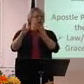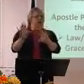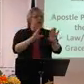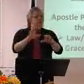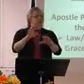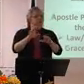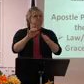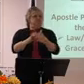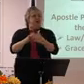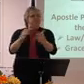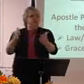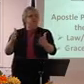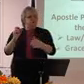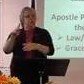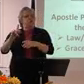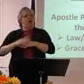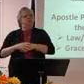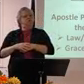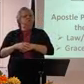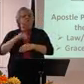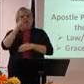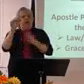do this activity,